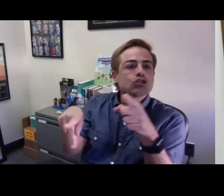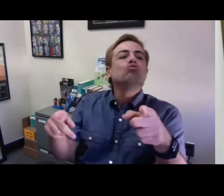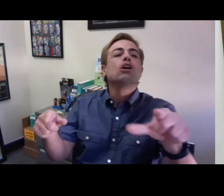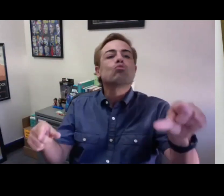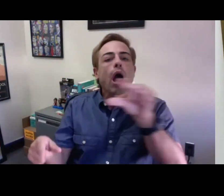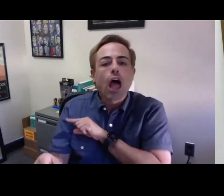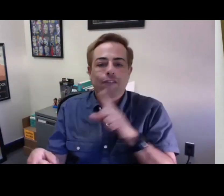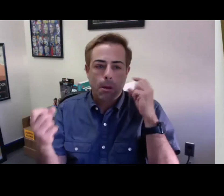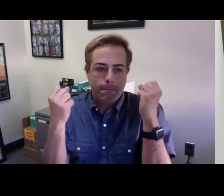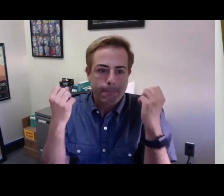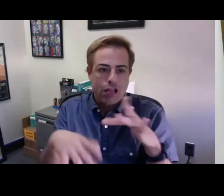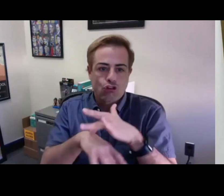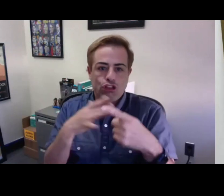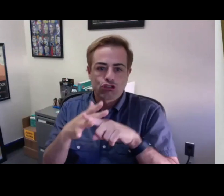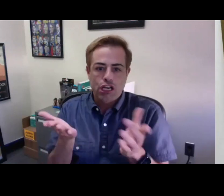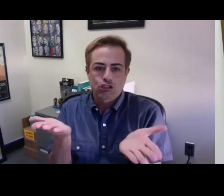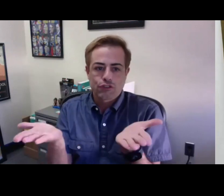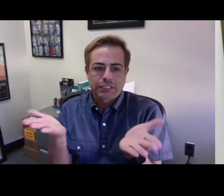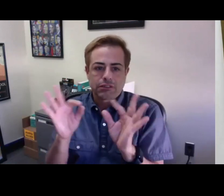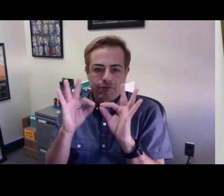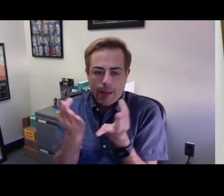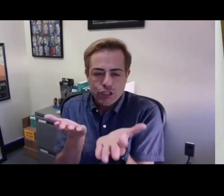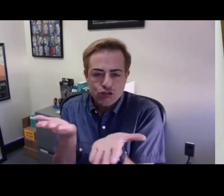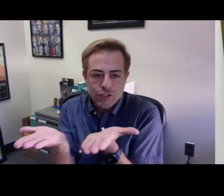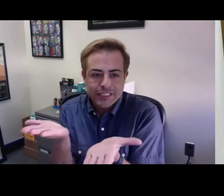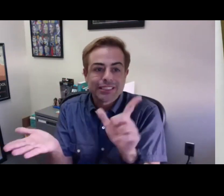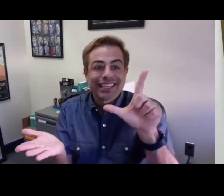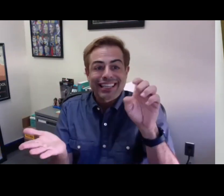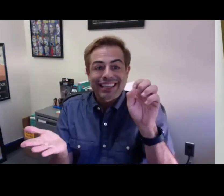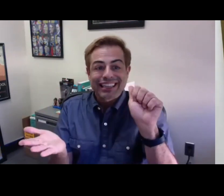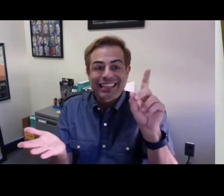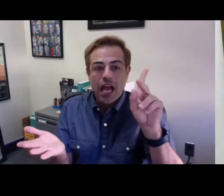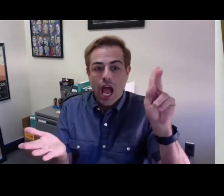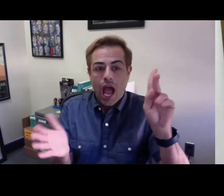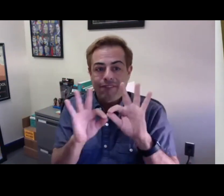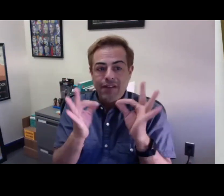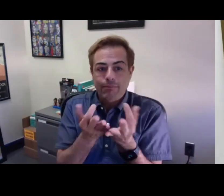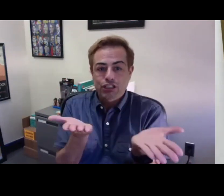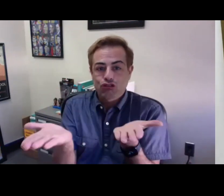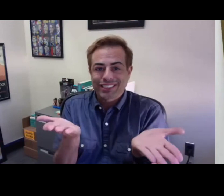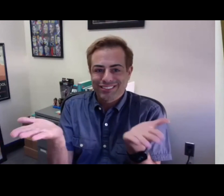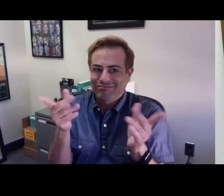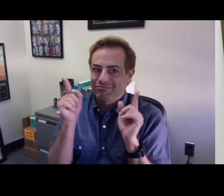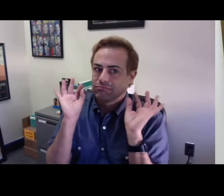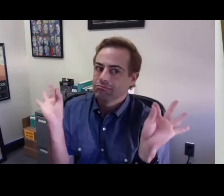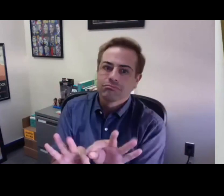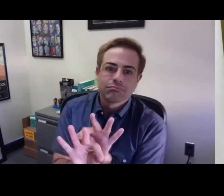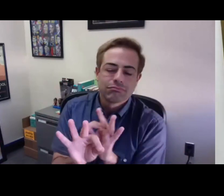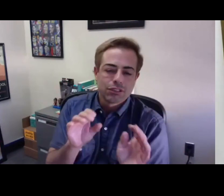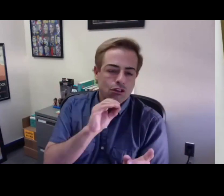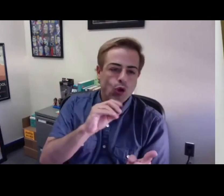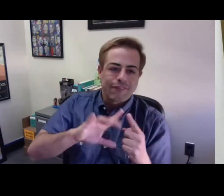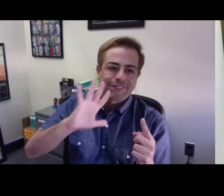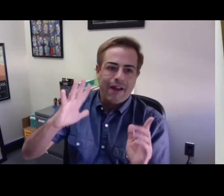um, early childhood, they qualify for a lot of early start programs. The Lead K